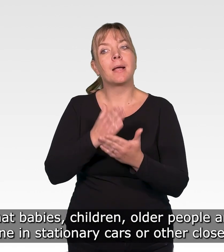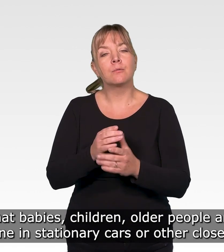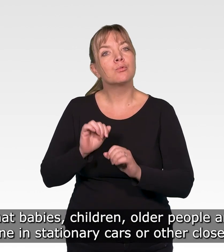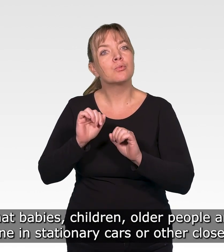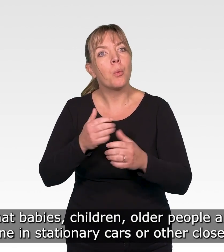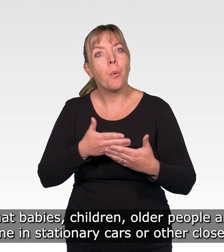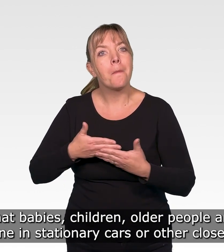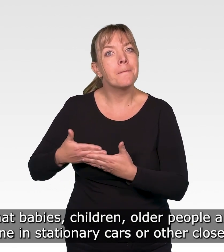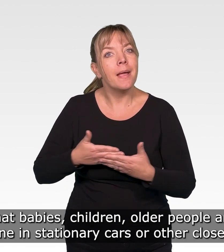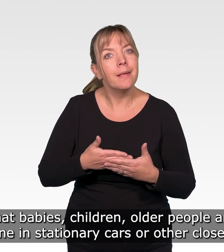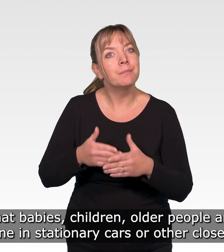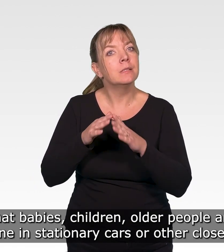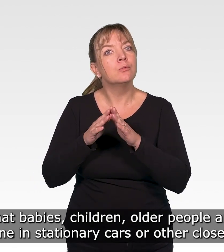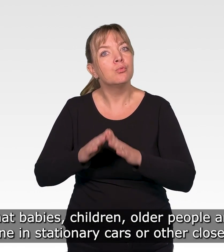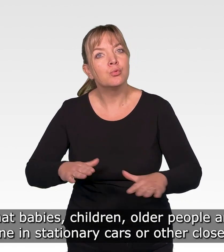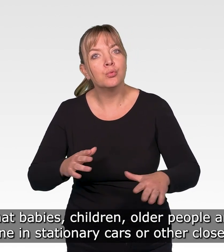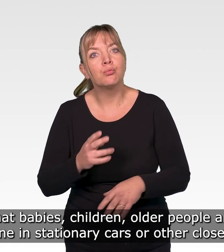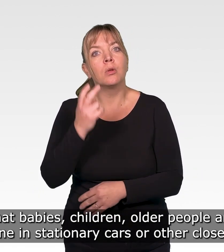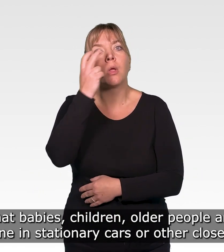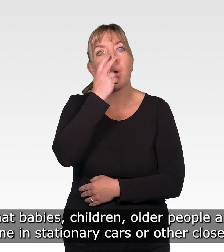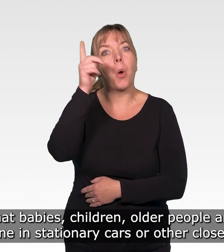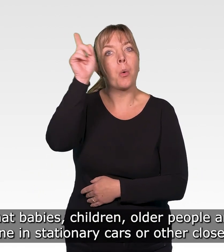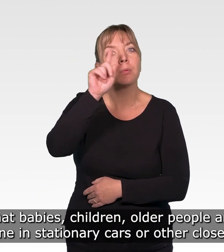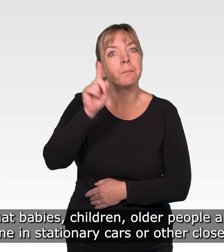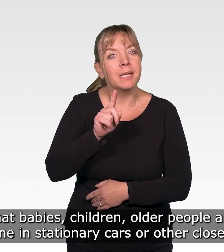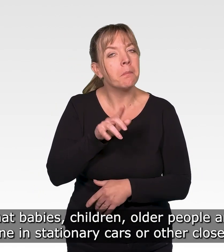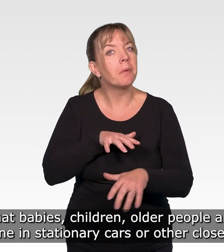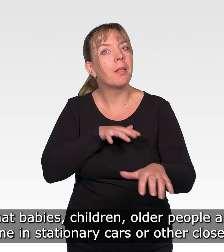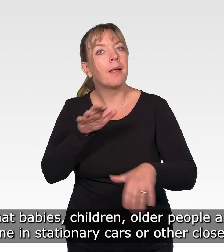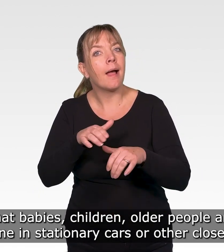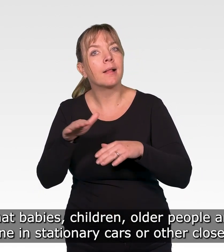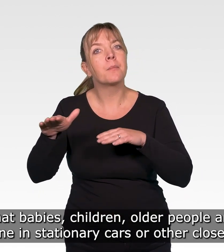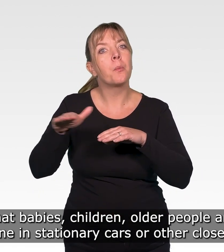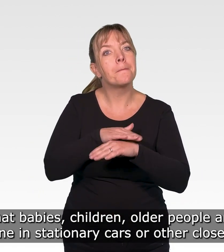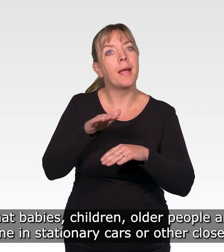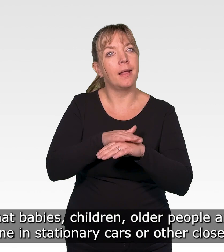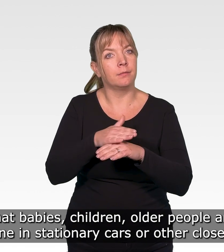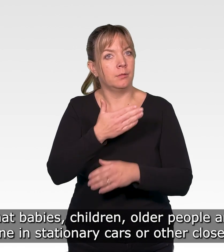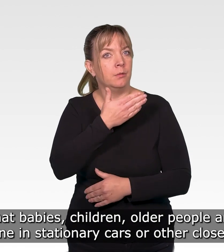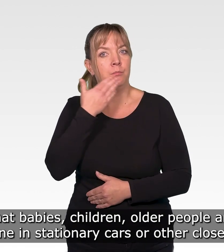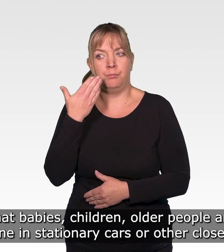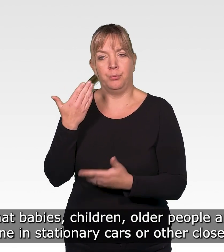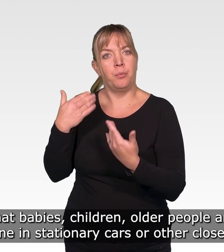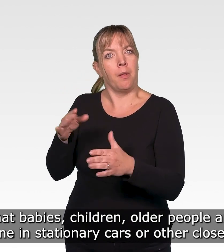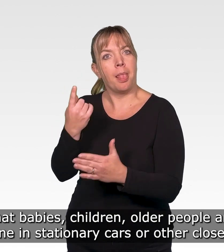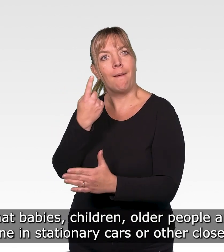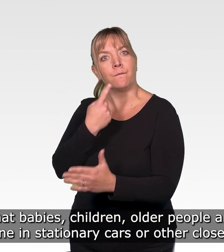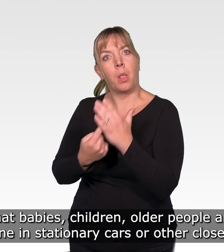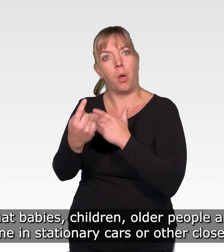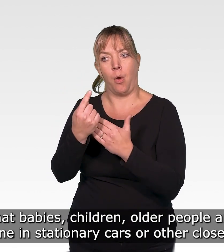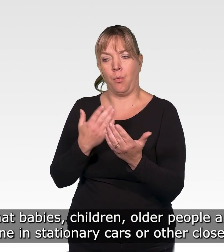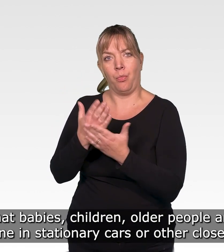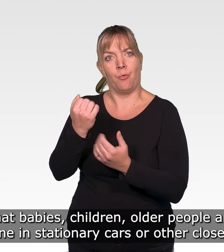Make sure that babies, children, older people, and pets are not left alone in stationary cars or other closed